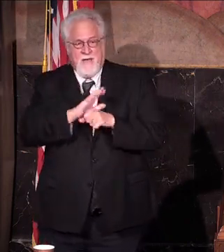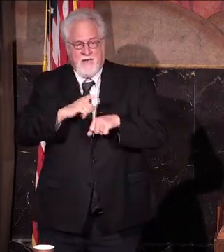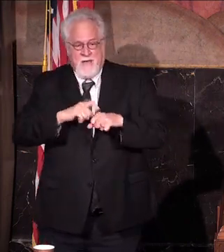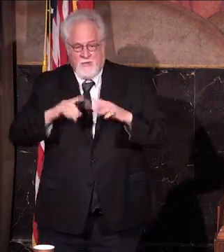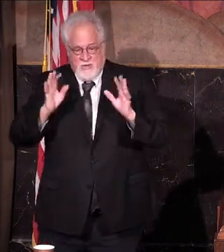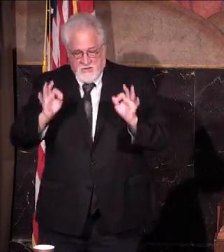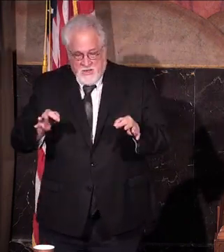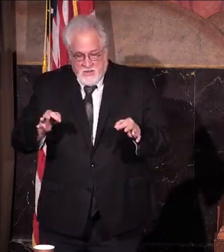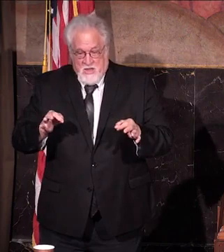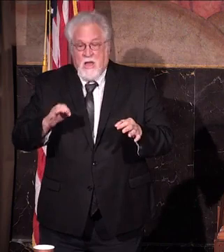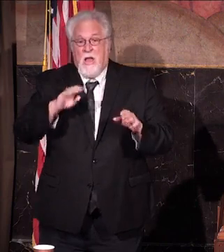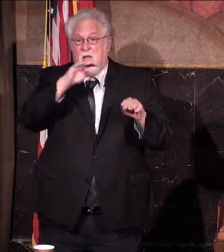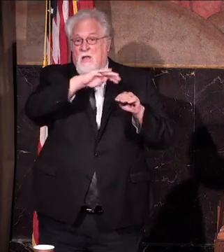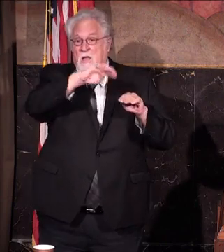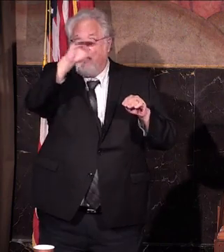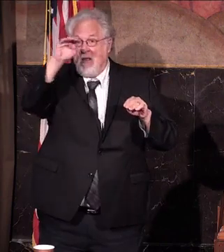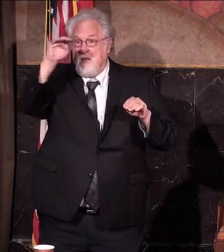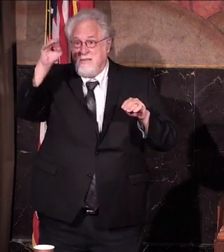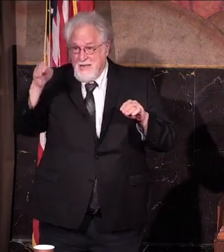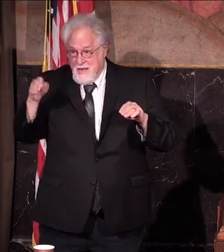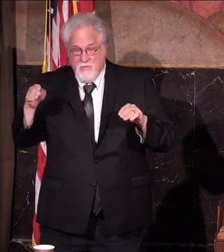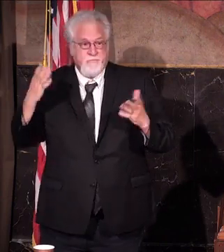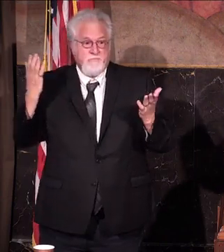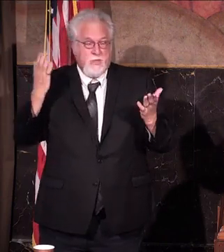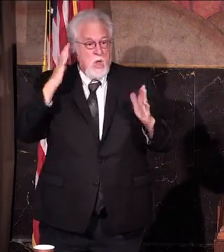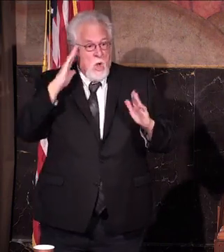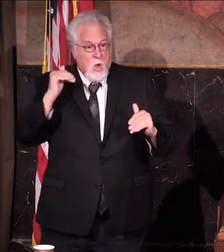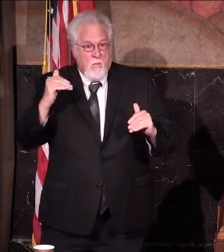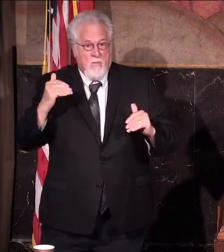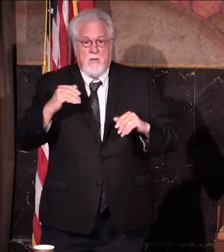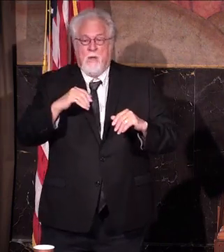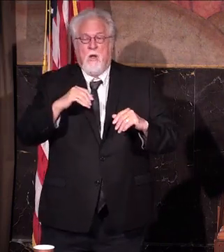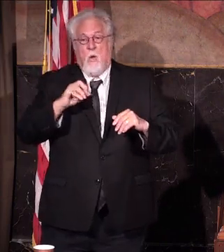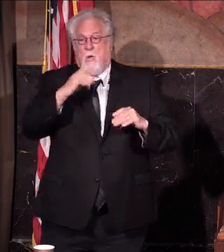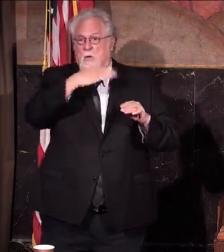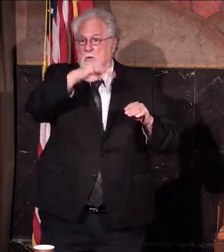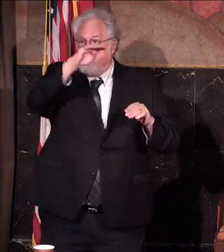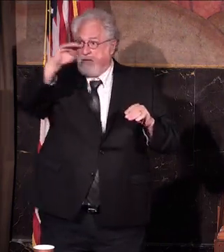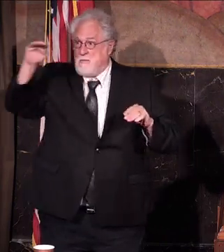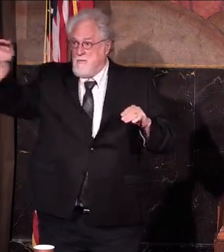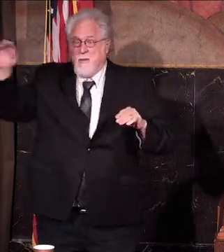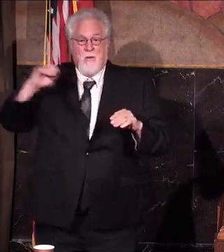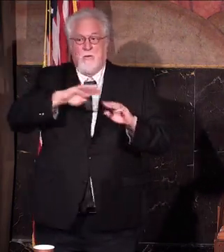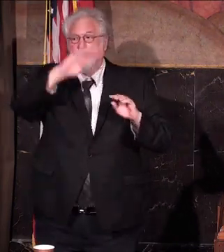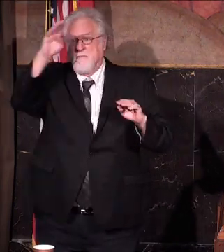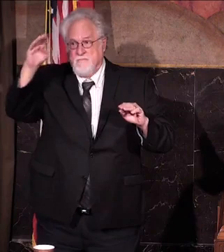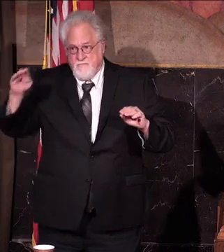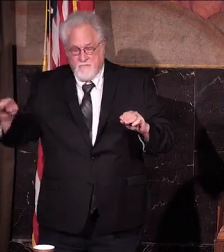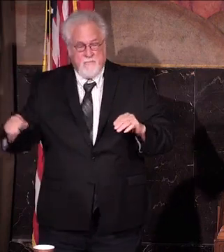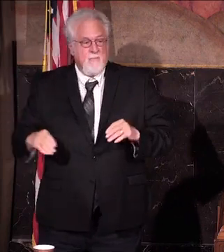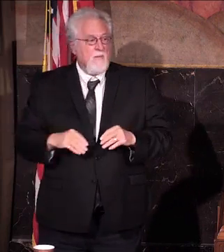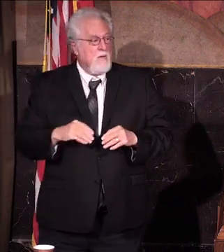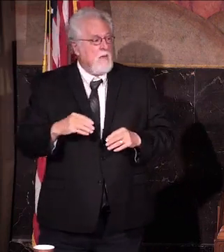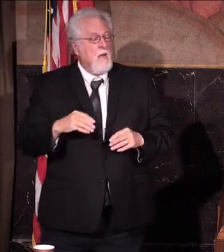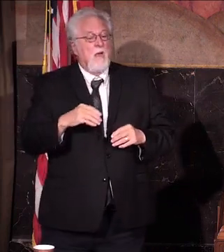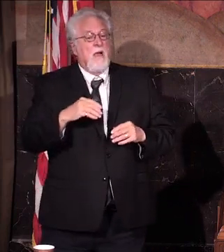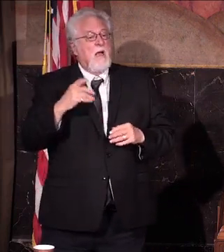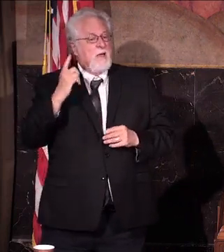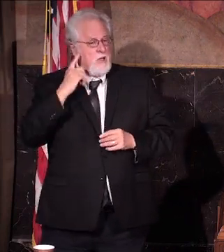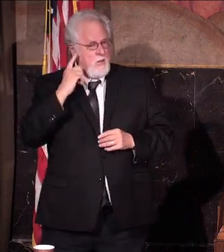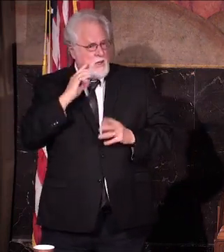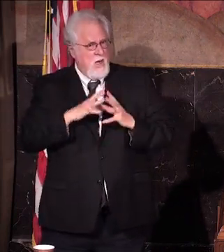determine, are we on a downslope? We hope that we are at least on a plateau or on a downslope. You hear a lot